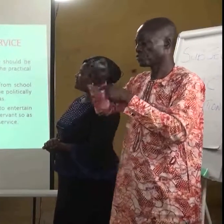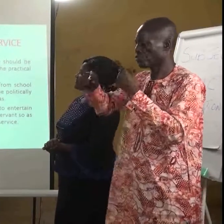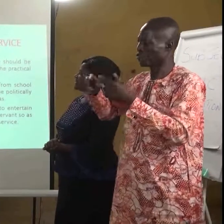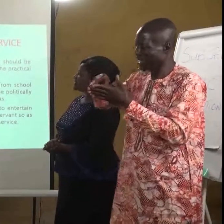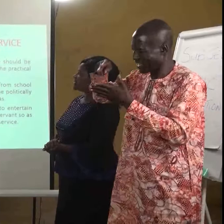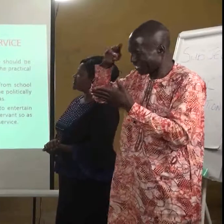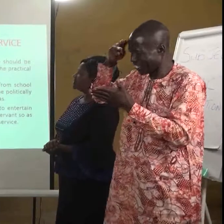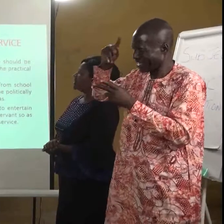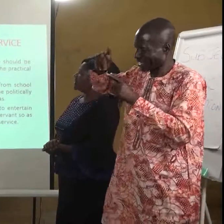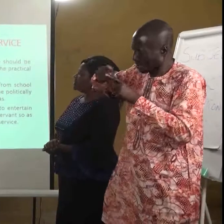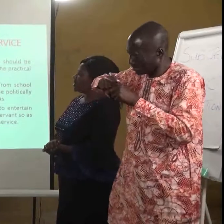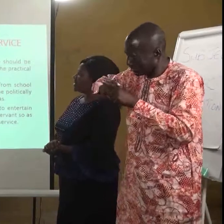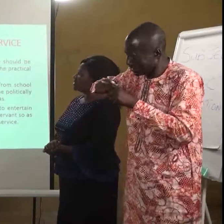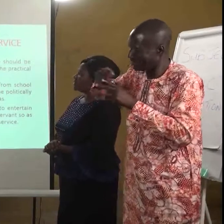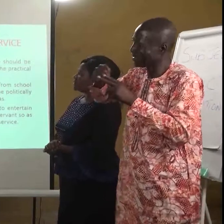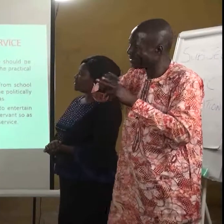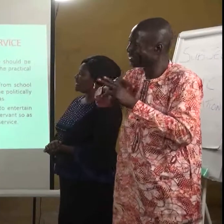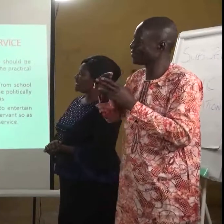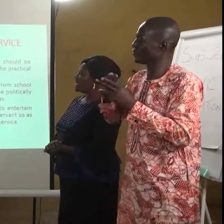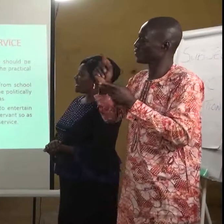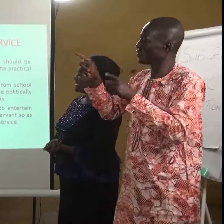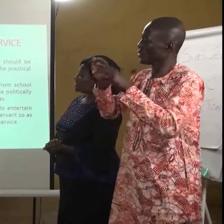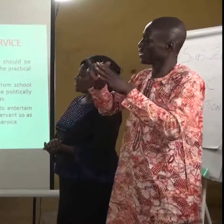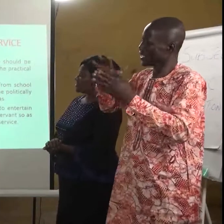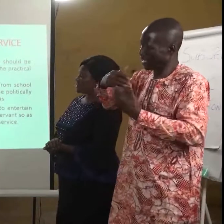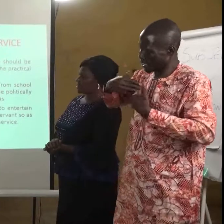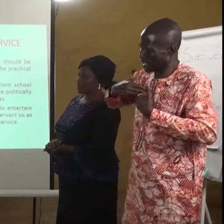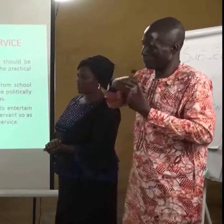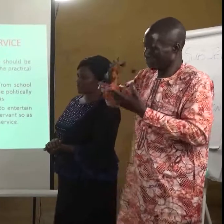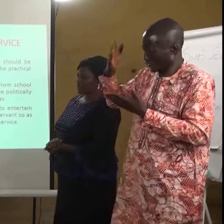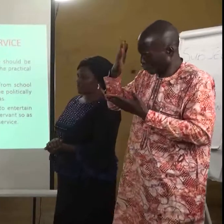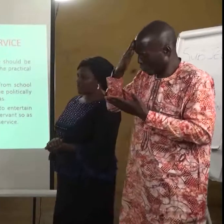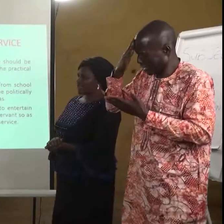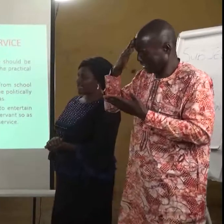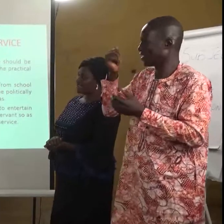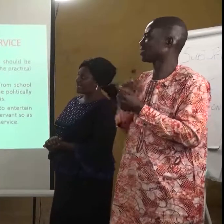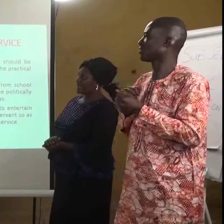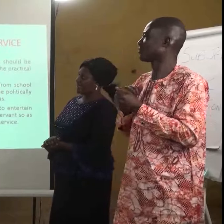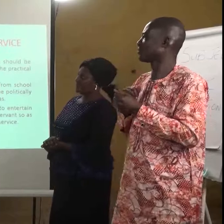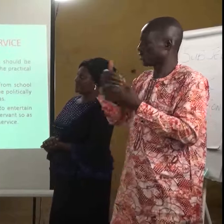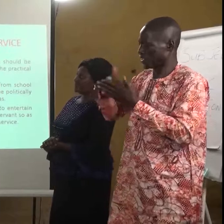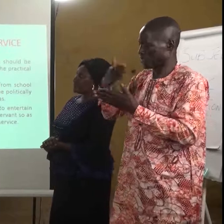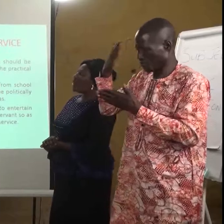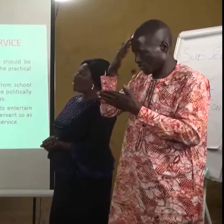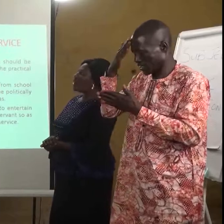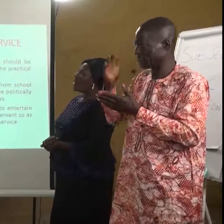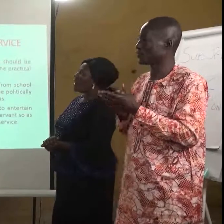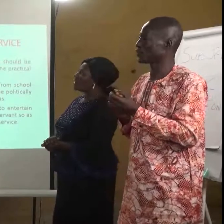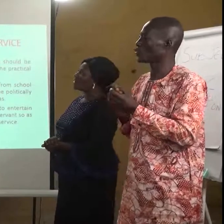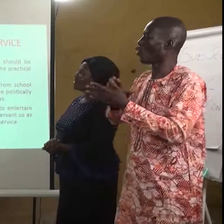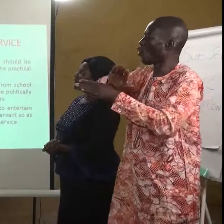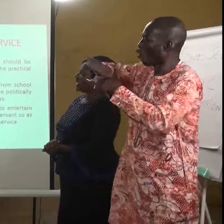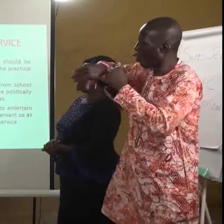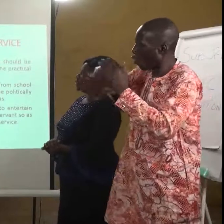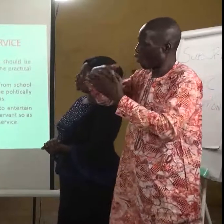to have the practical knowledge of modern administration. I take it again.